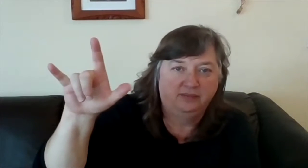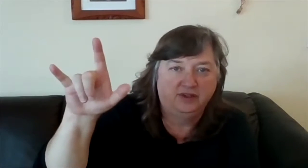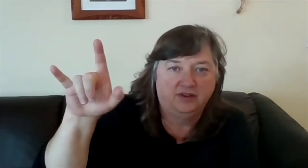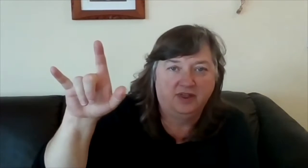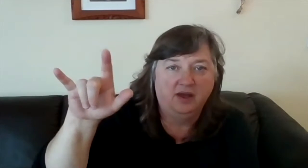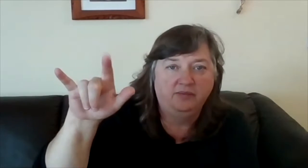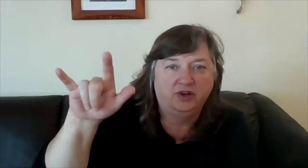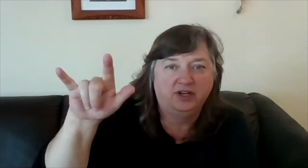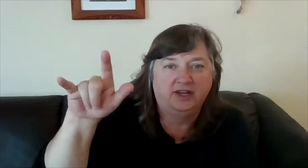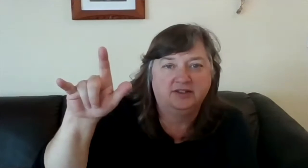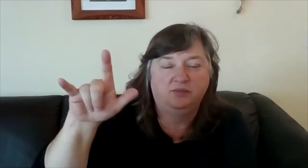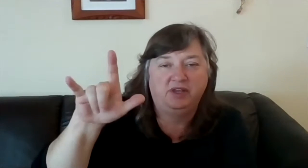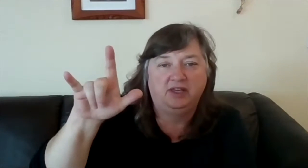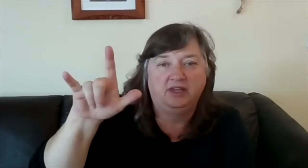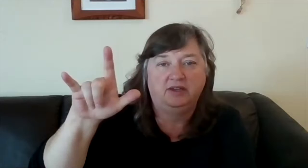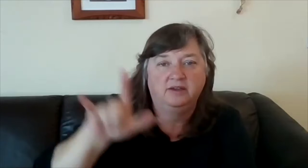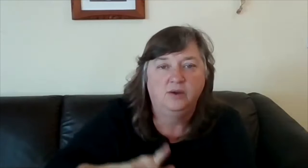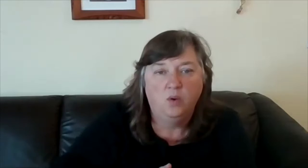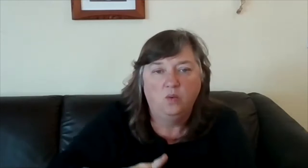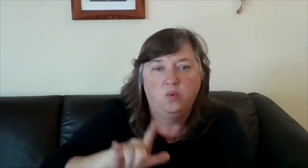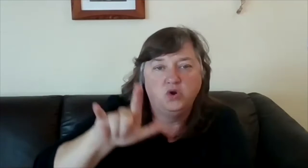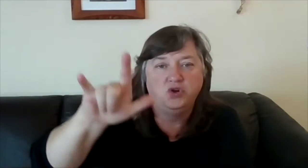Your thumb, your index, and your pinky.